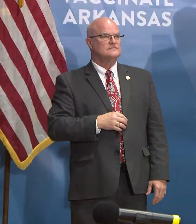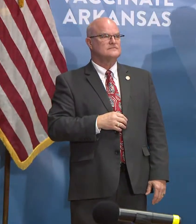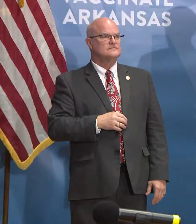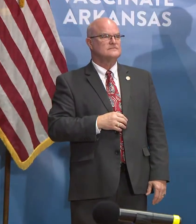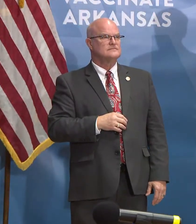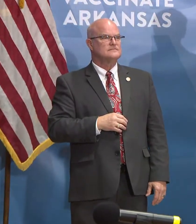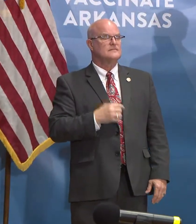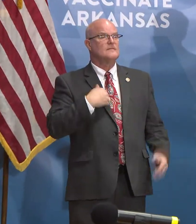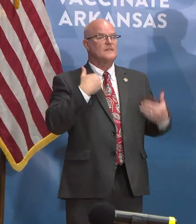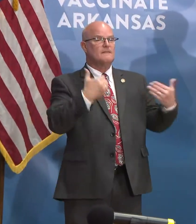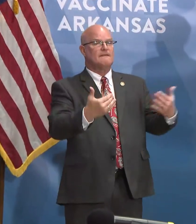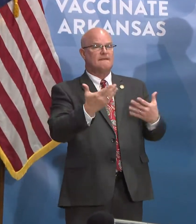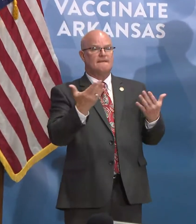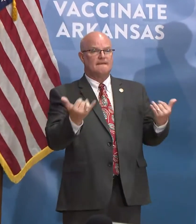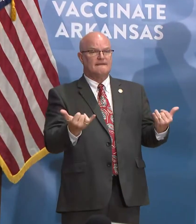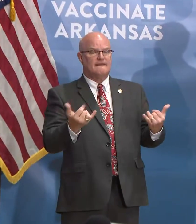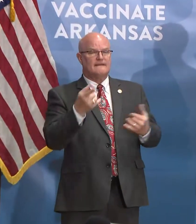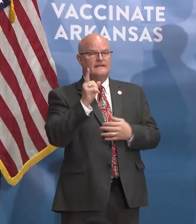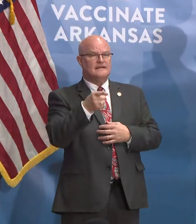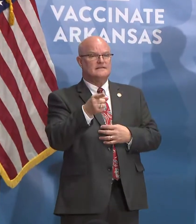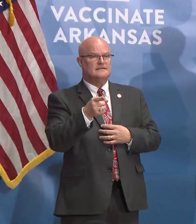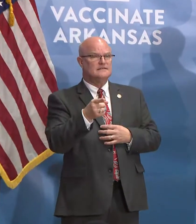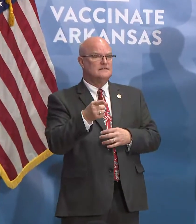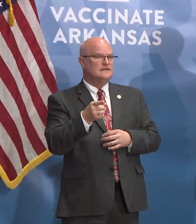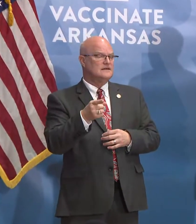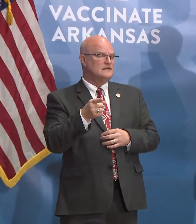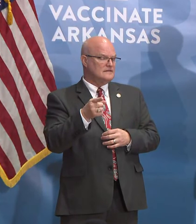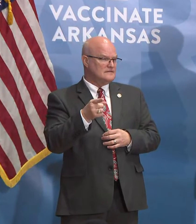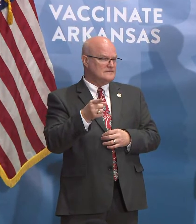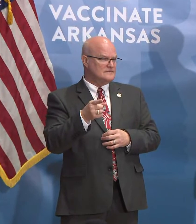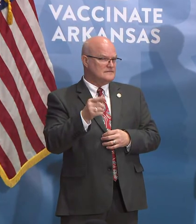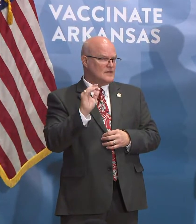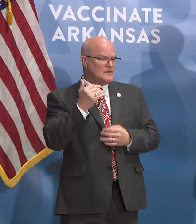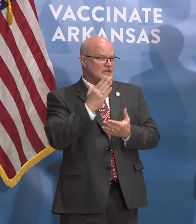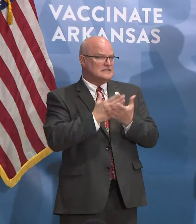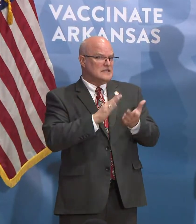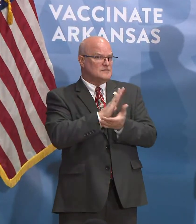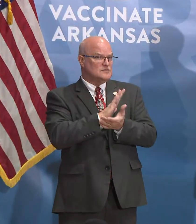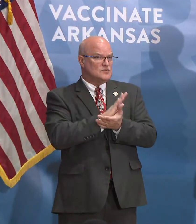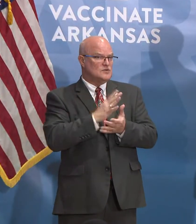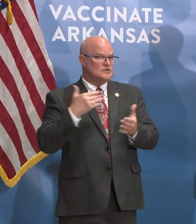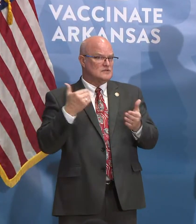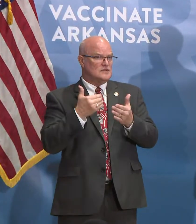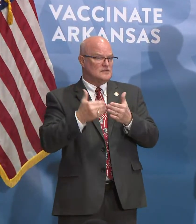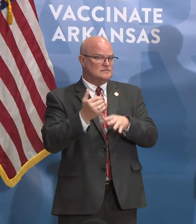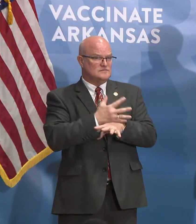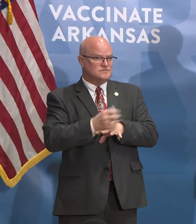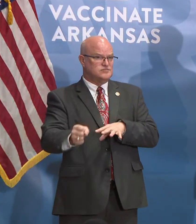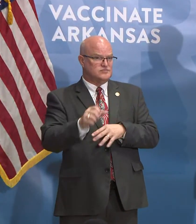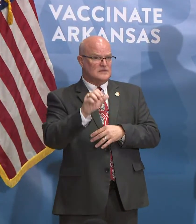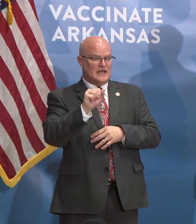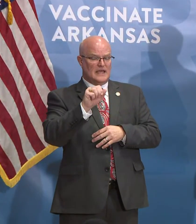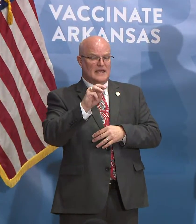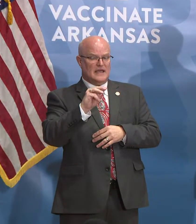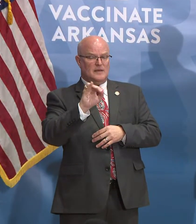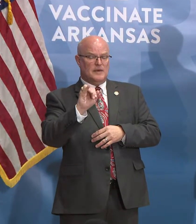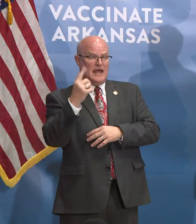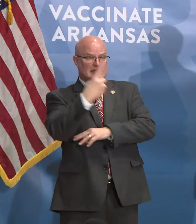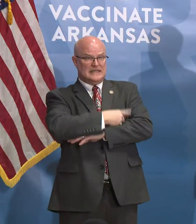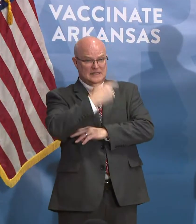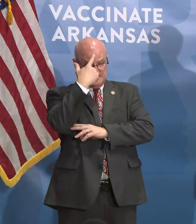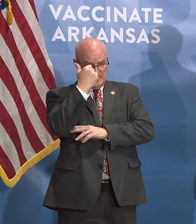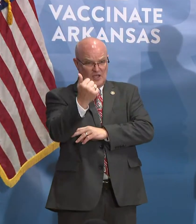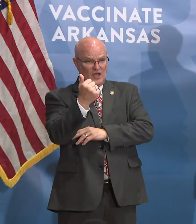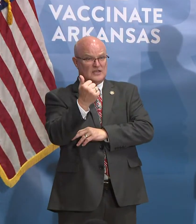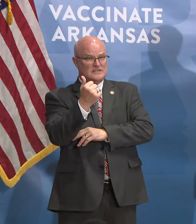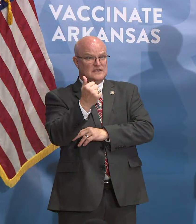I'm going to go to the table right now. Yes. Apparently some schools are getting close to running out of AMI days because of